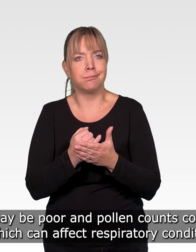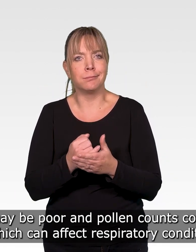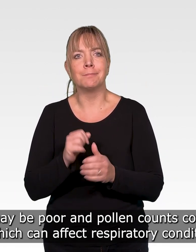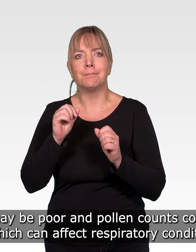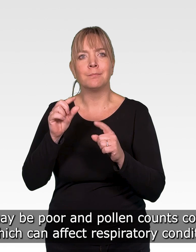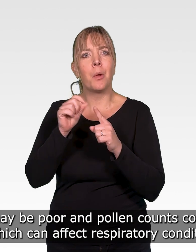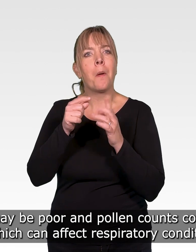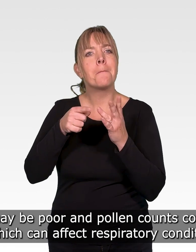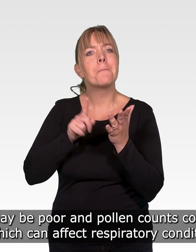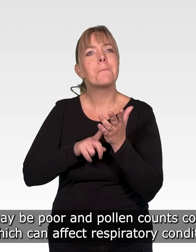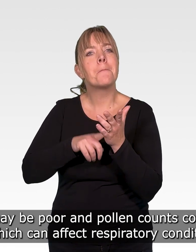conditions.